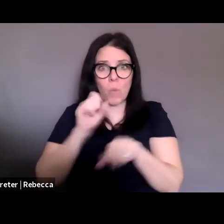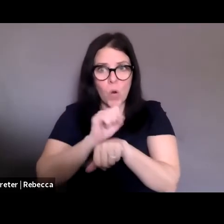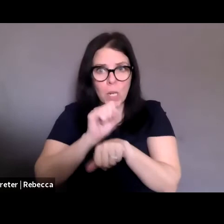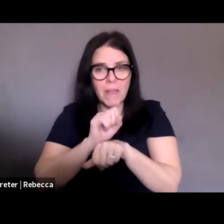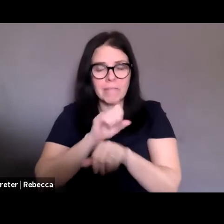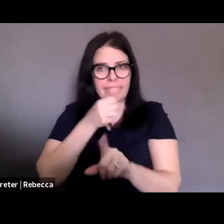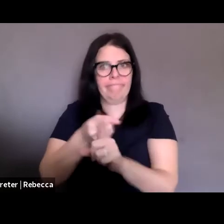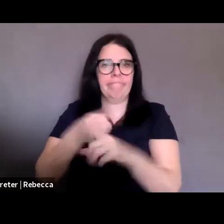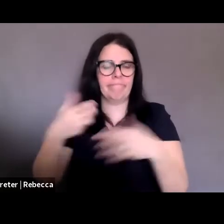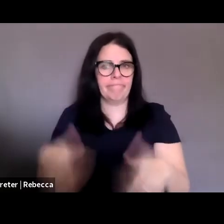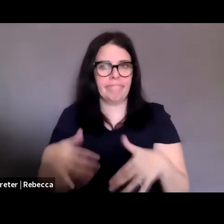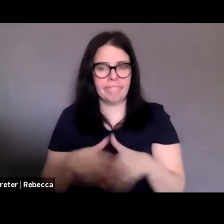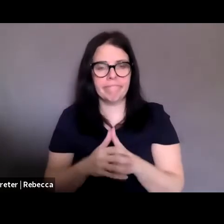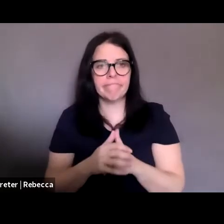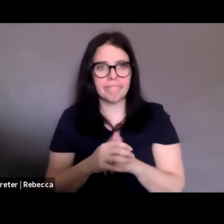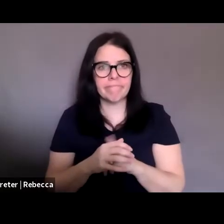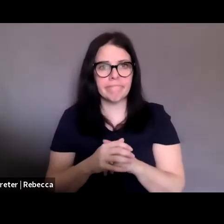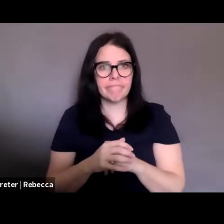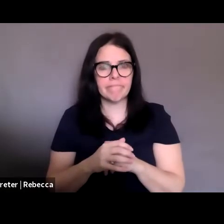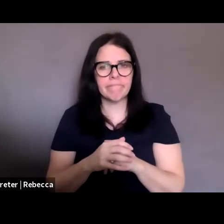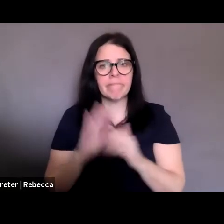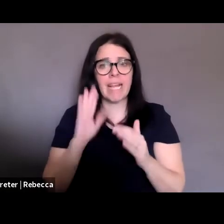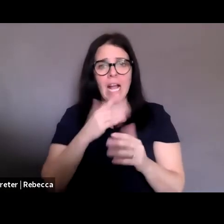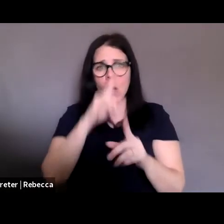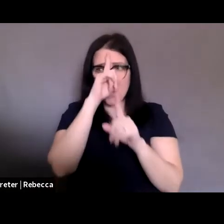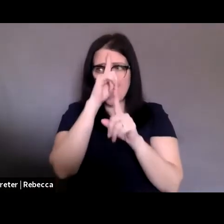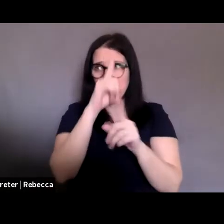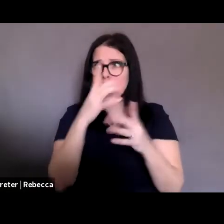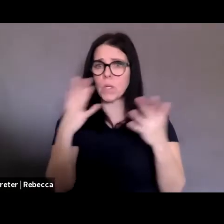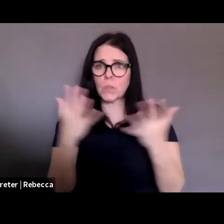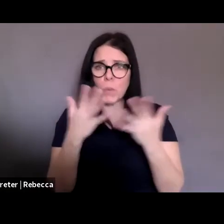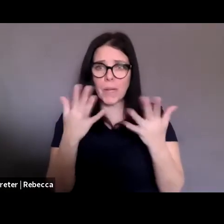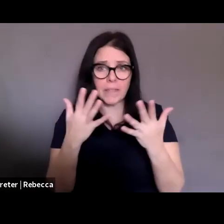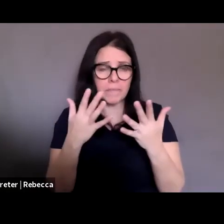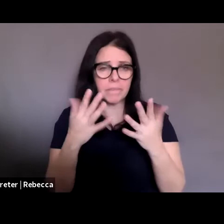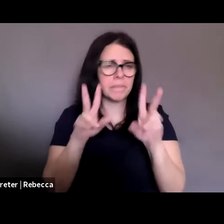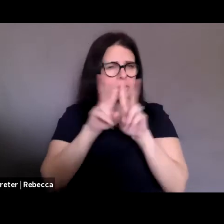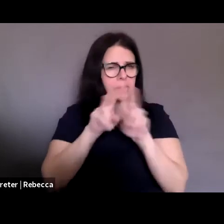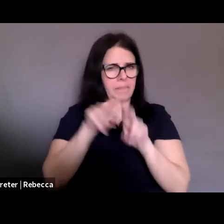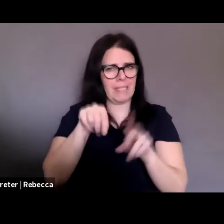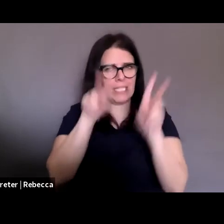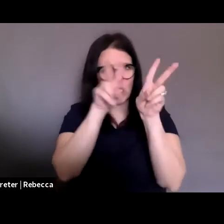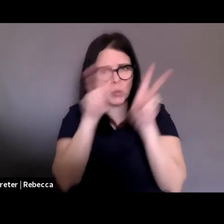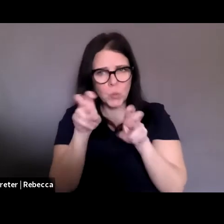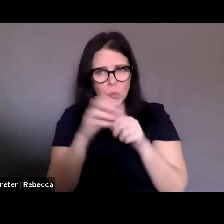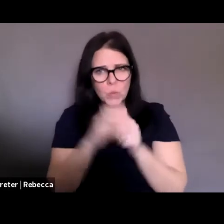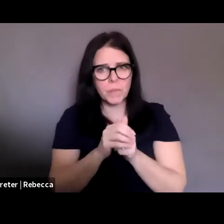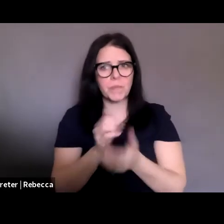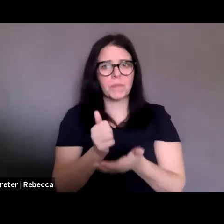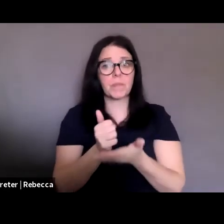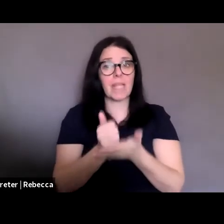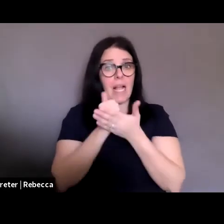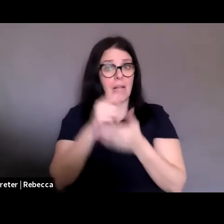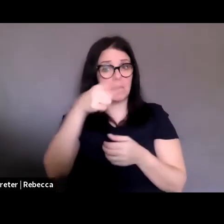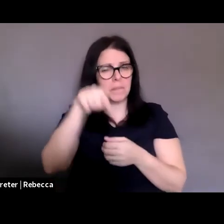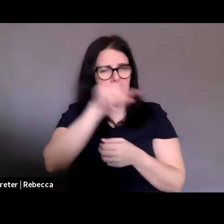Our goals for today is to unpack some of these issues. Our hope is to help the participants today understand how the term